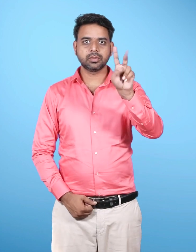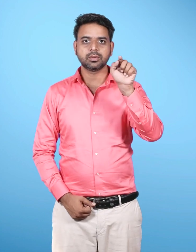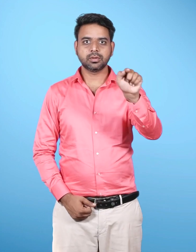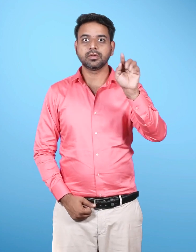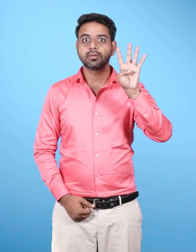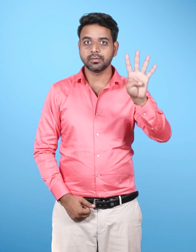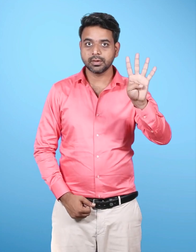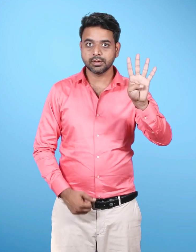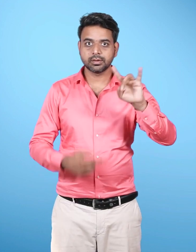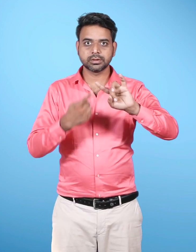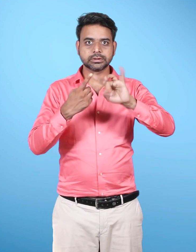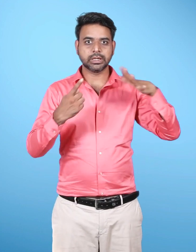(12.4) Electric switch.